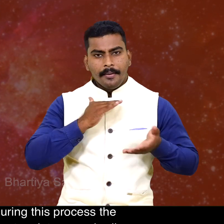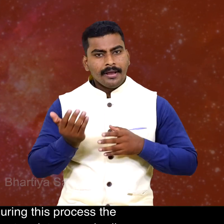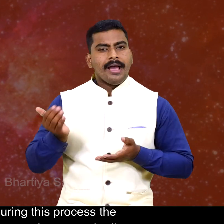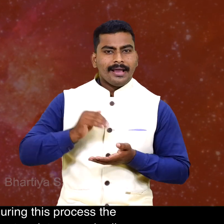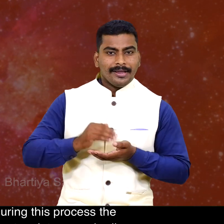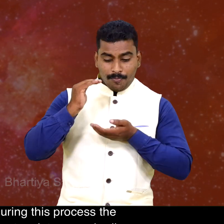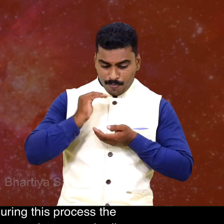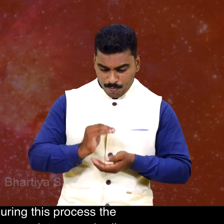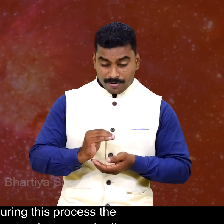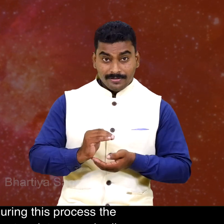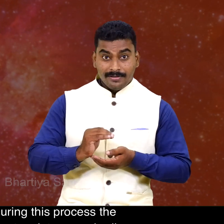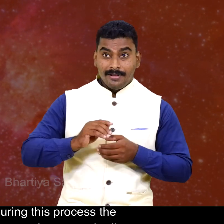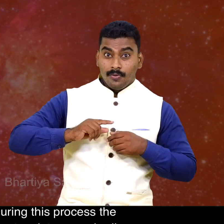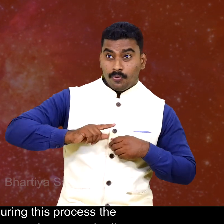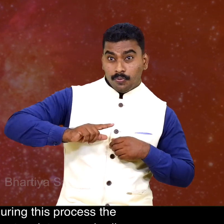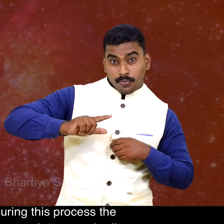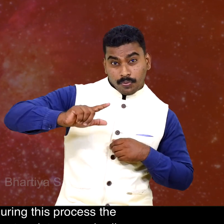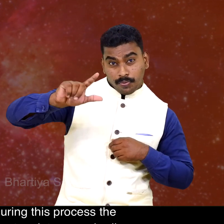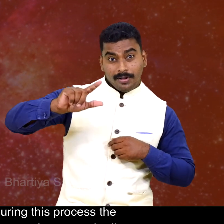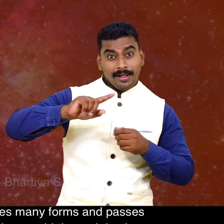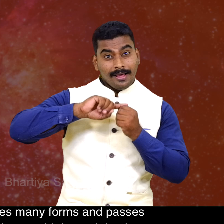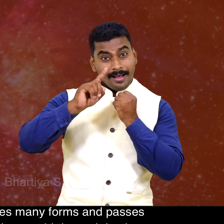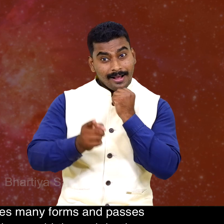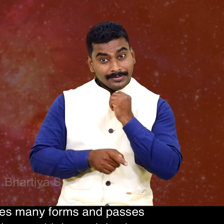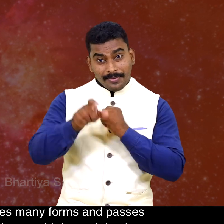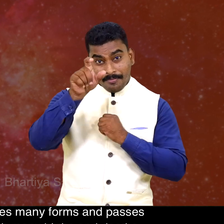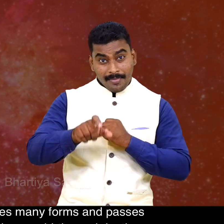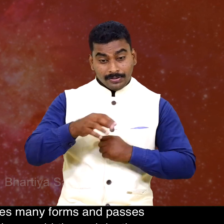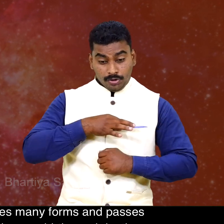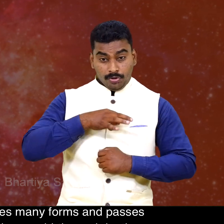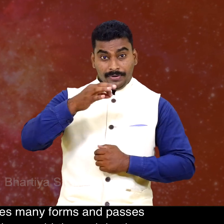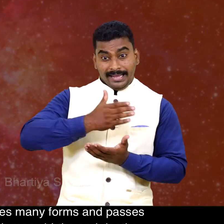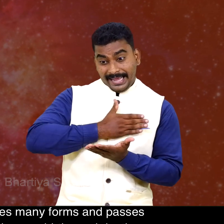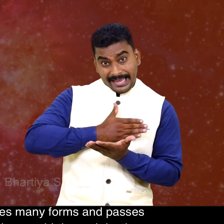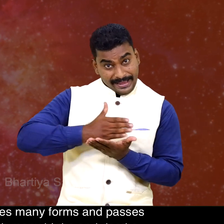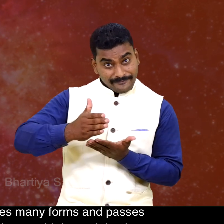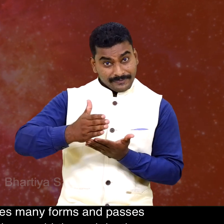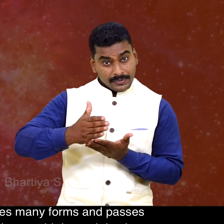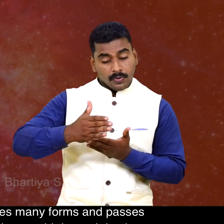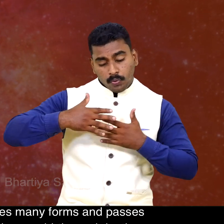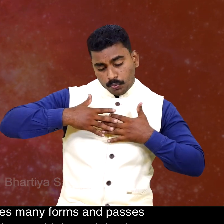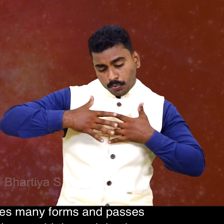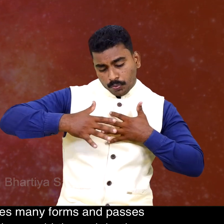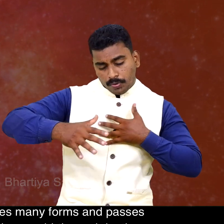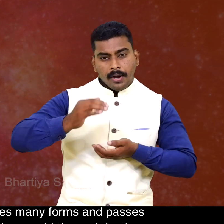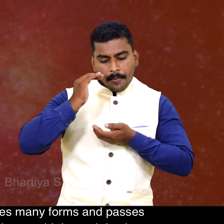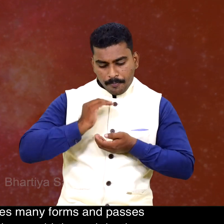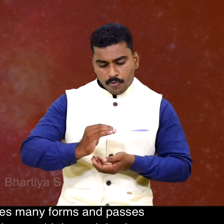soul enters into many bodies, assumes many forms, and passes through